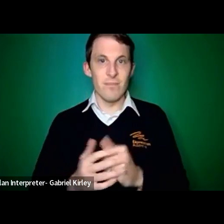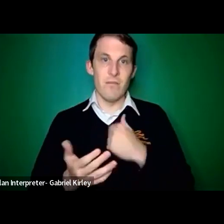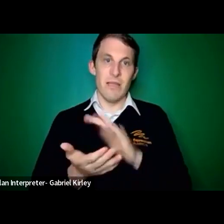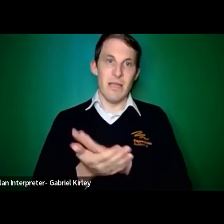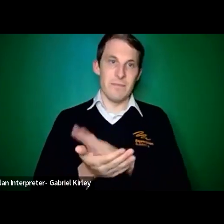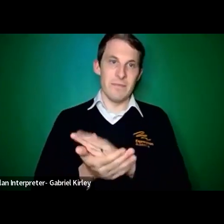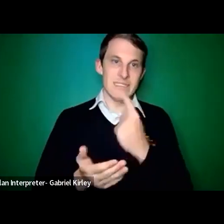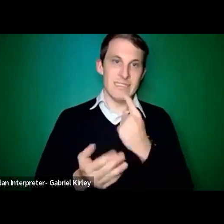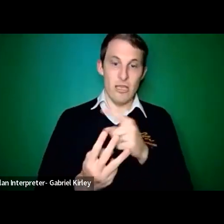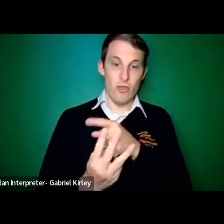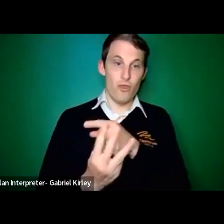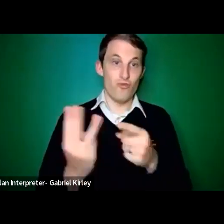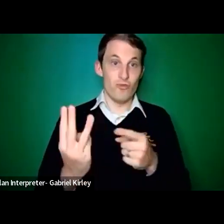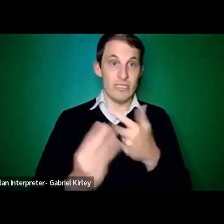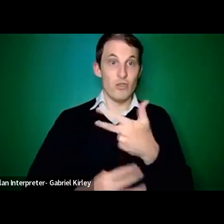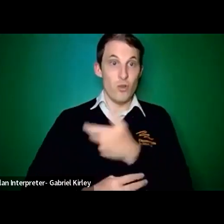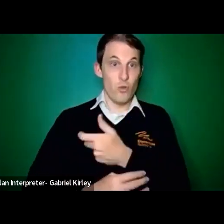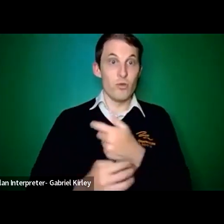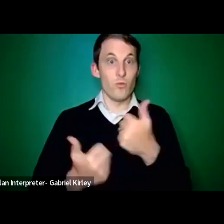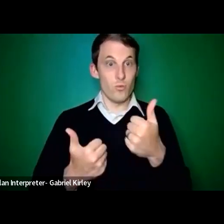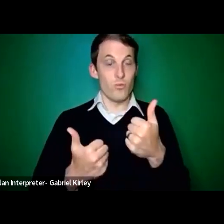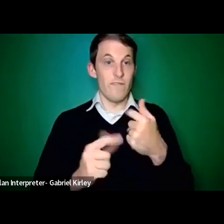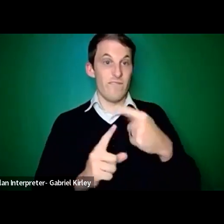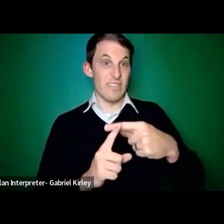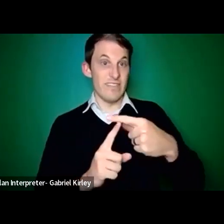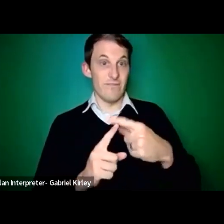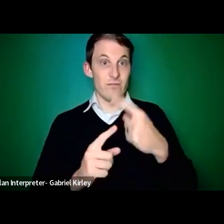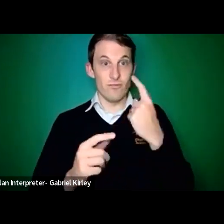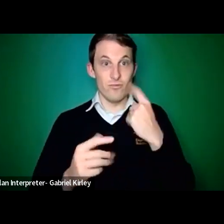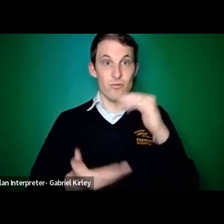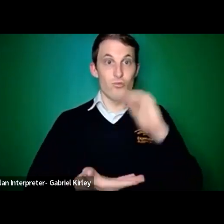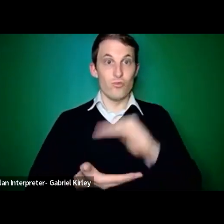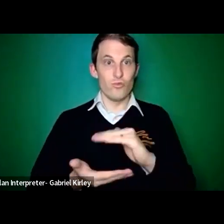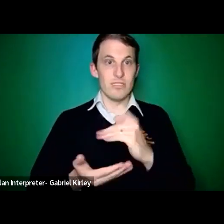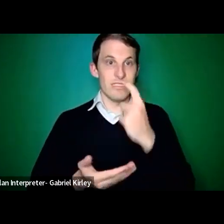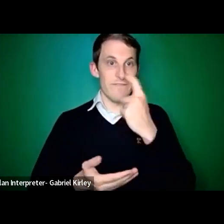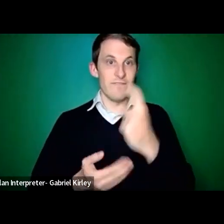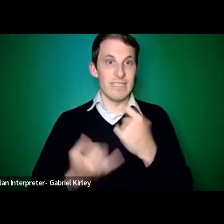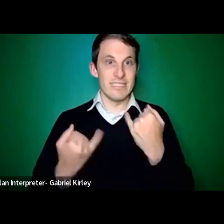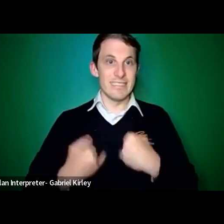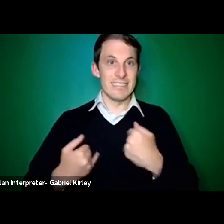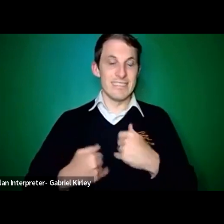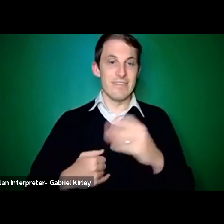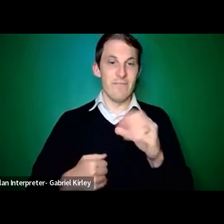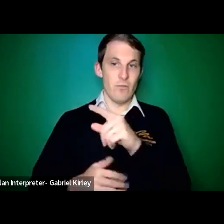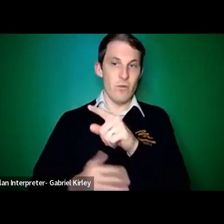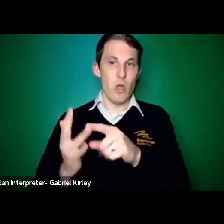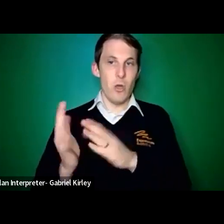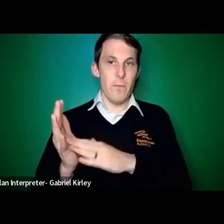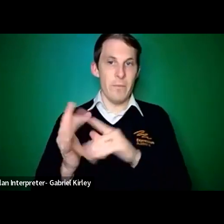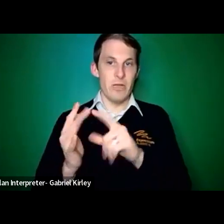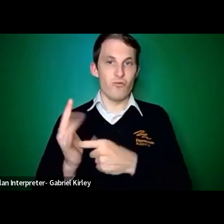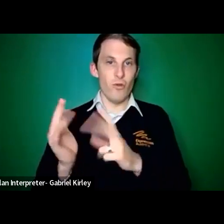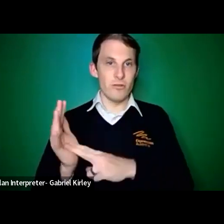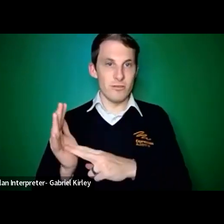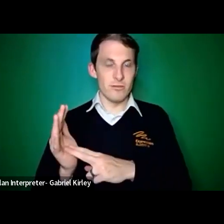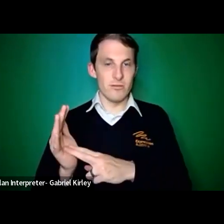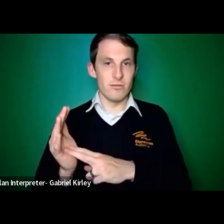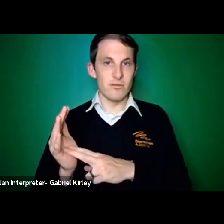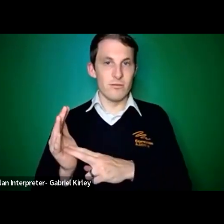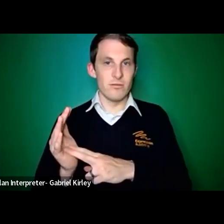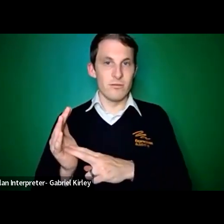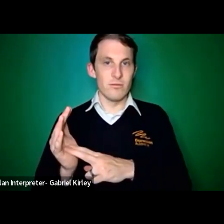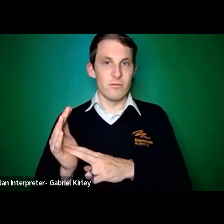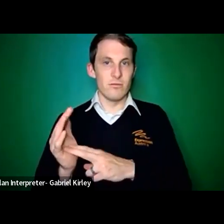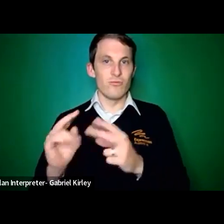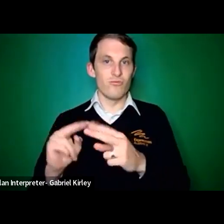3 doses of the vaccine are very effective at reducing severe disease against the Omicron strain. And they are certainly